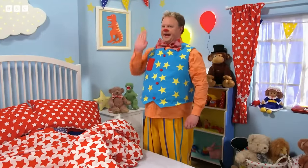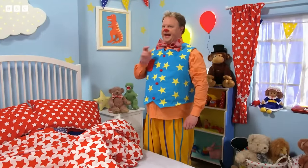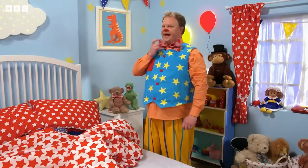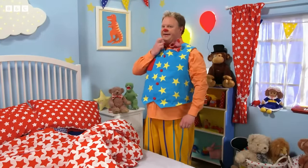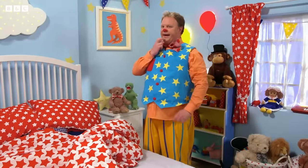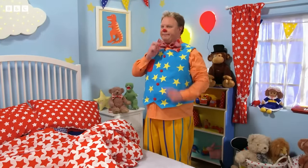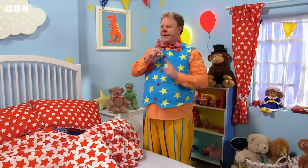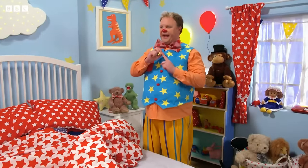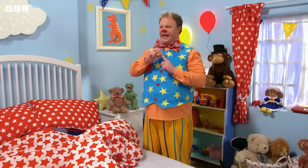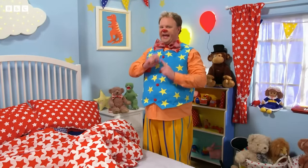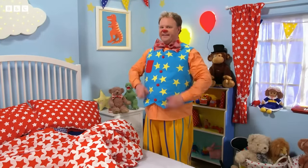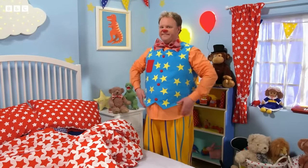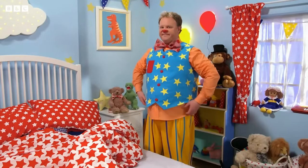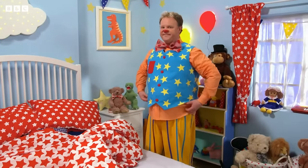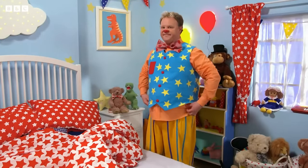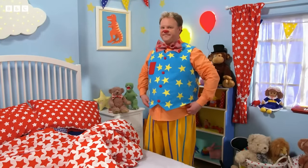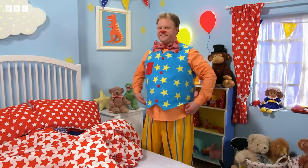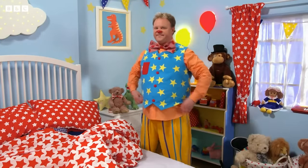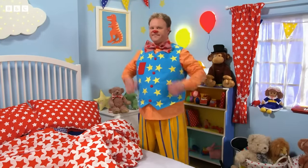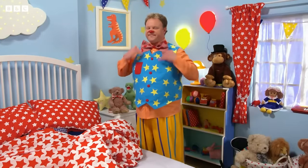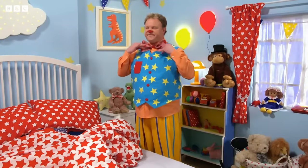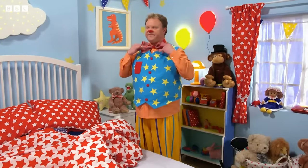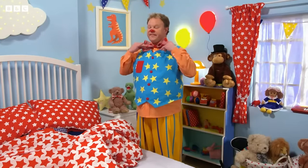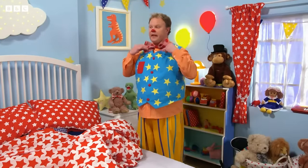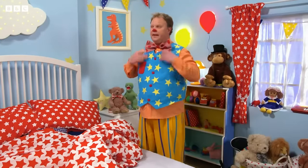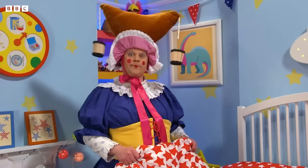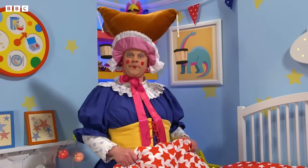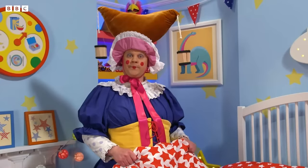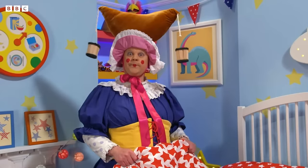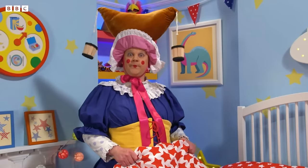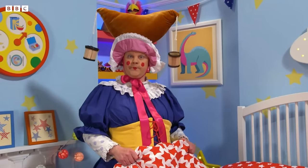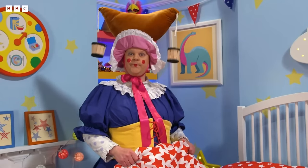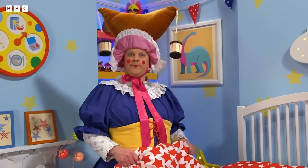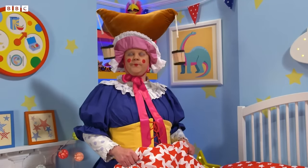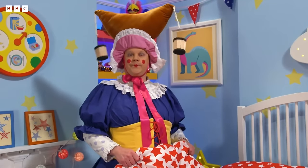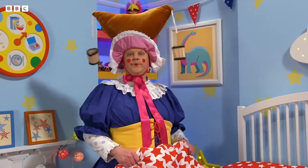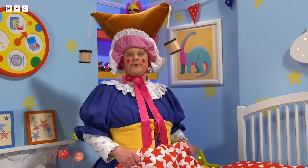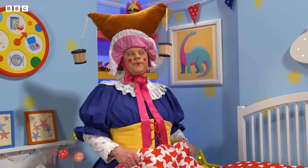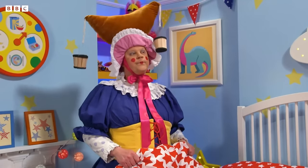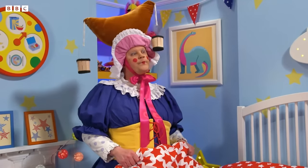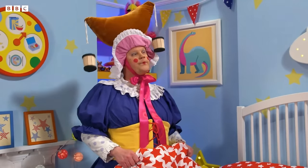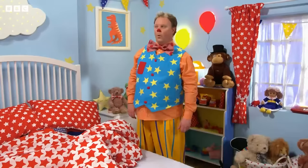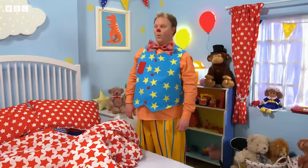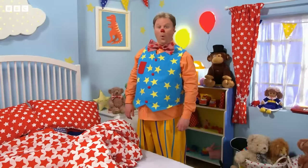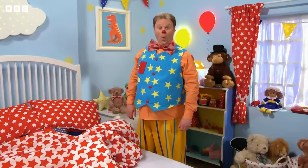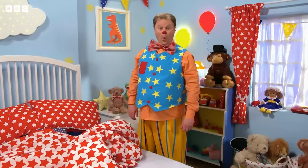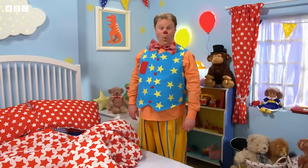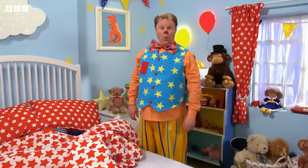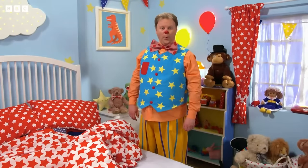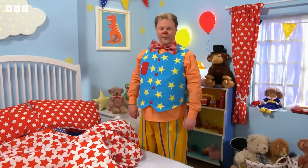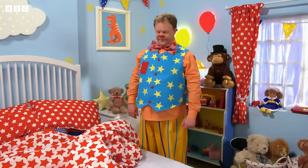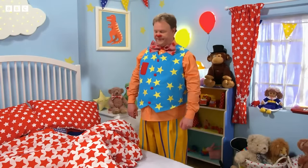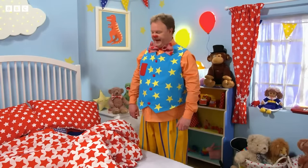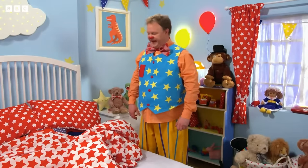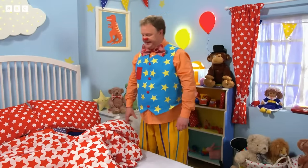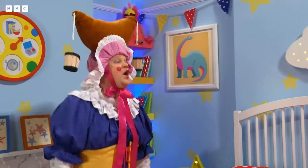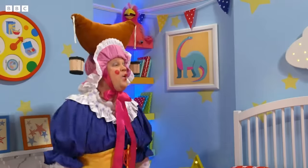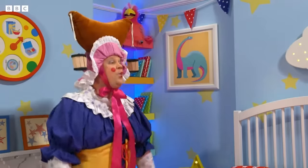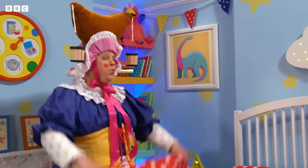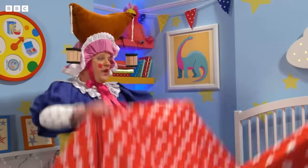Hello, Aunt Polly. Aunt Polly wants you to help her make the bed, Mr. Tumble. Ooh, right.